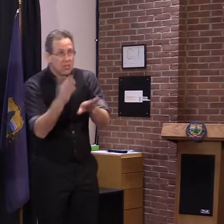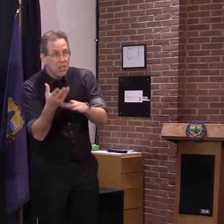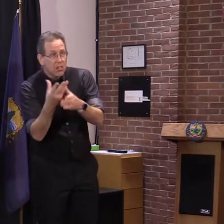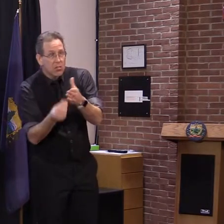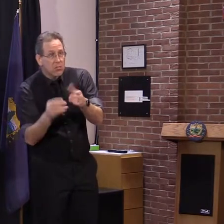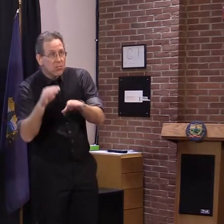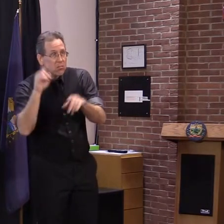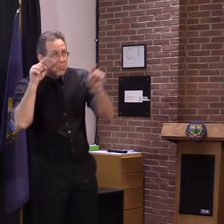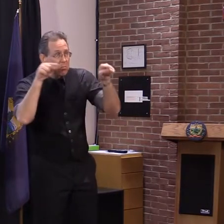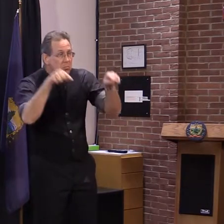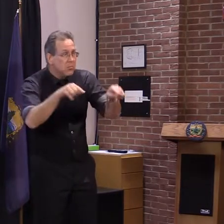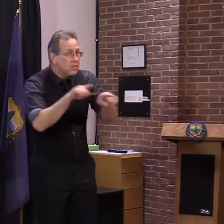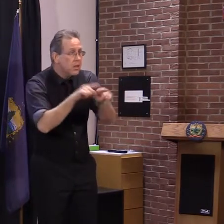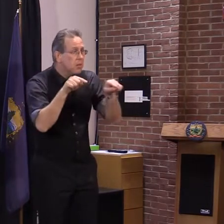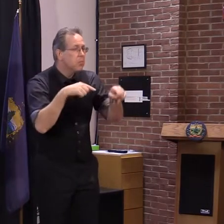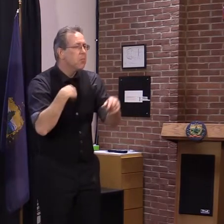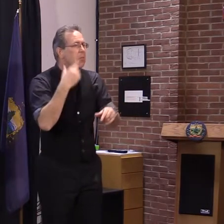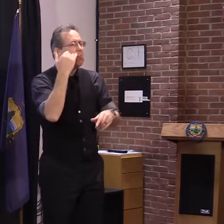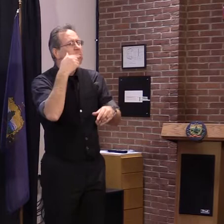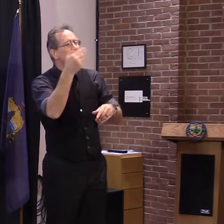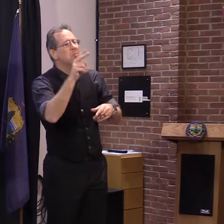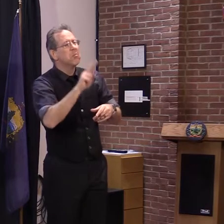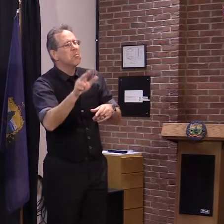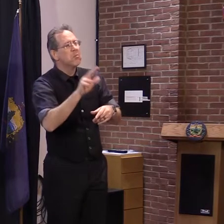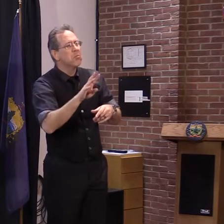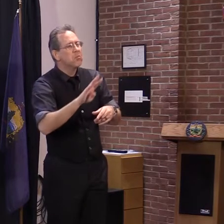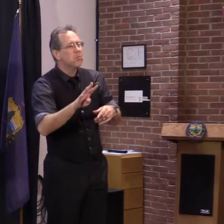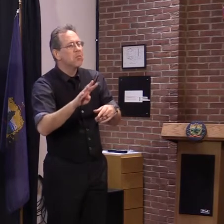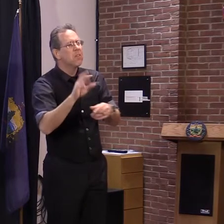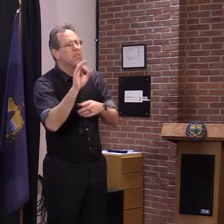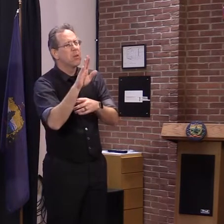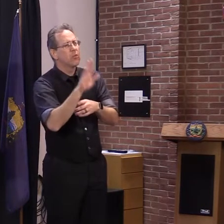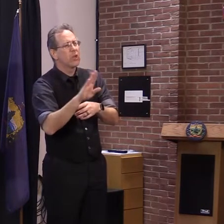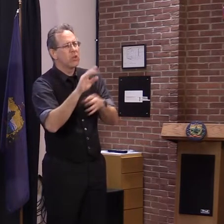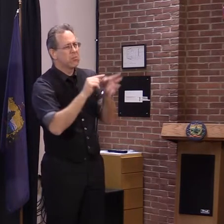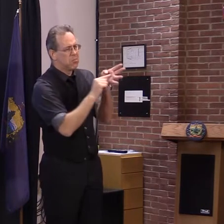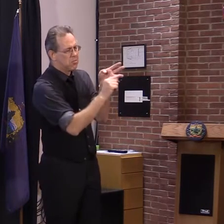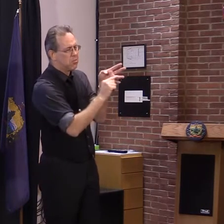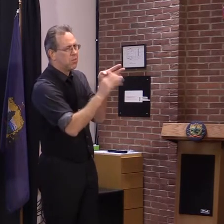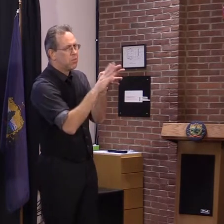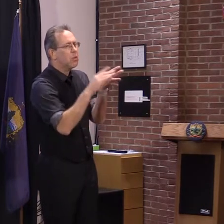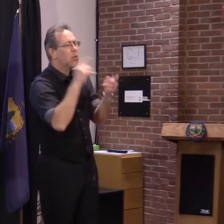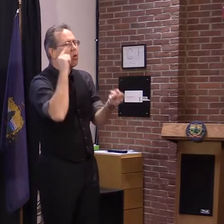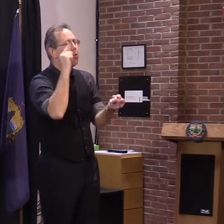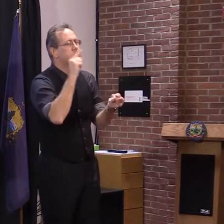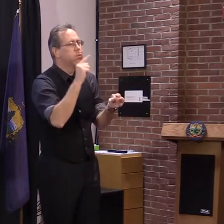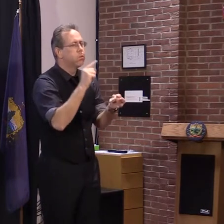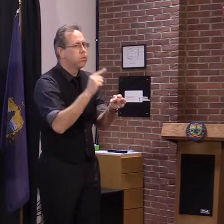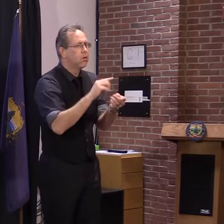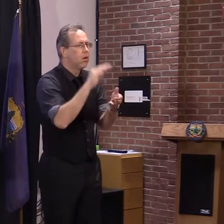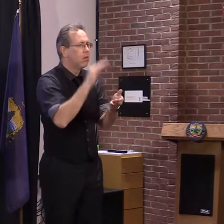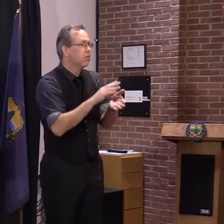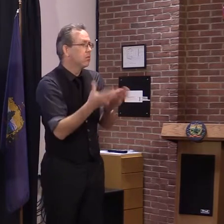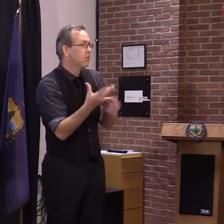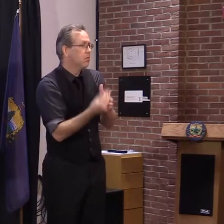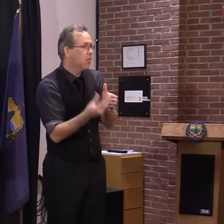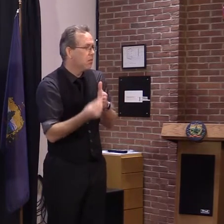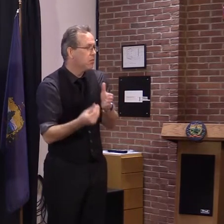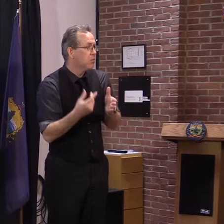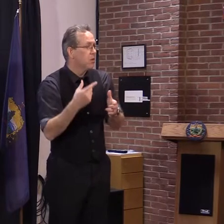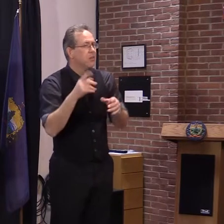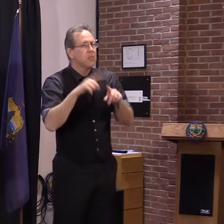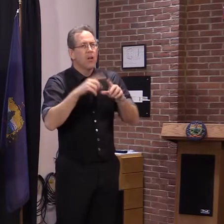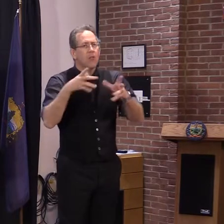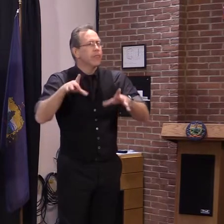expect the second half of February to have the fatality rate decrease based on where our cases are, where the cases are among those that are most